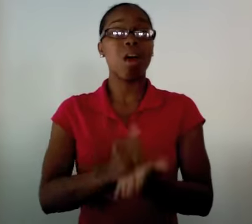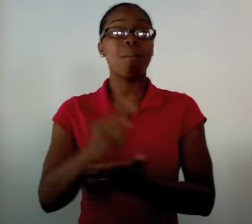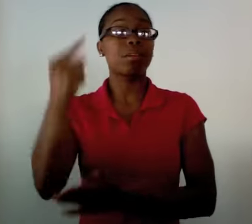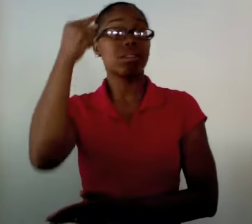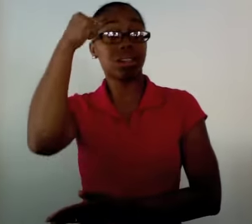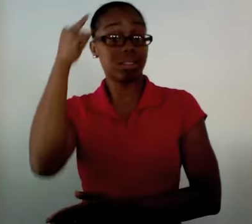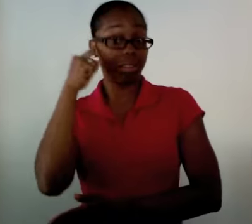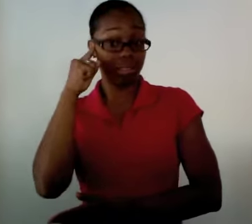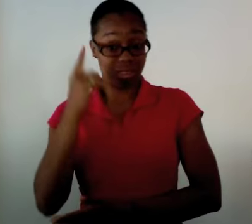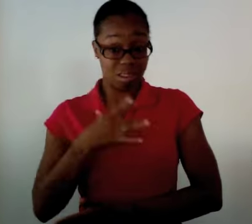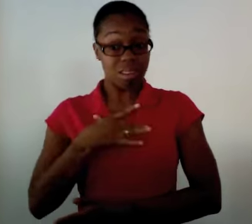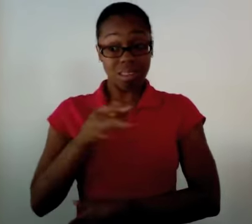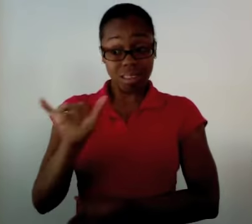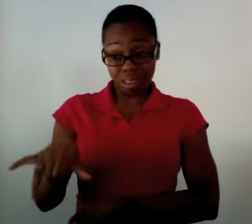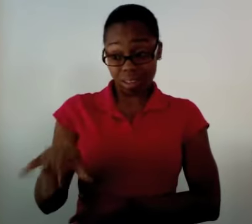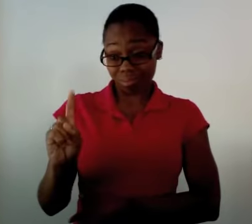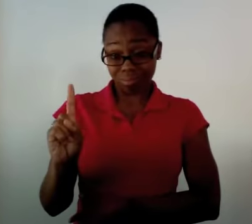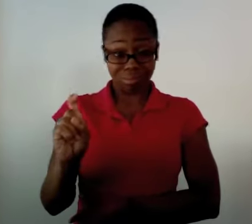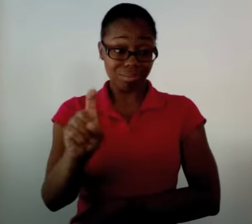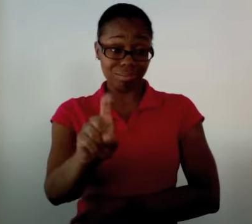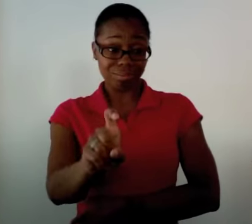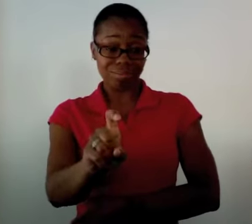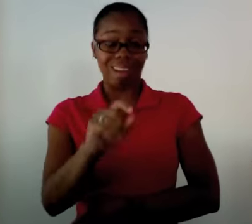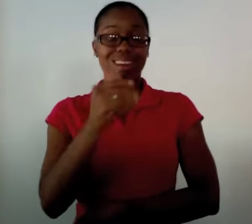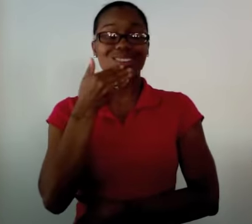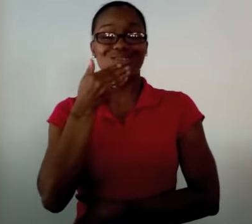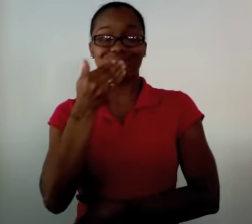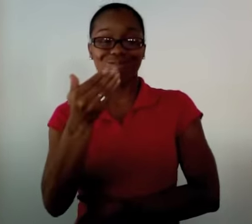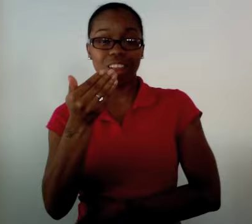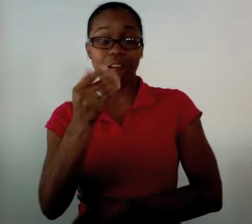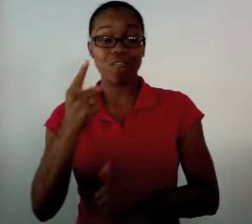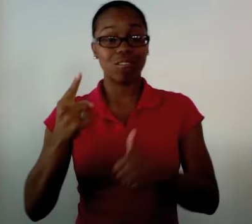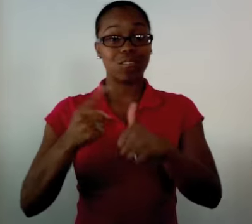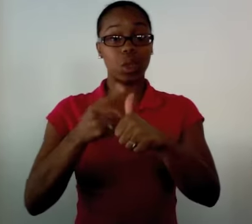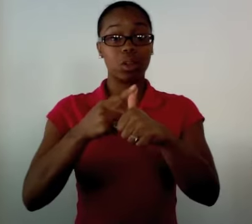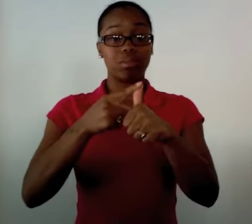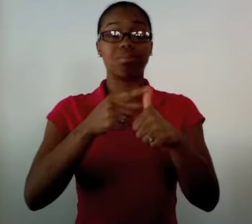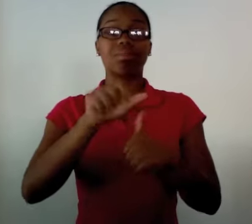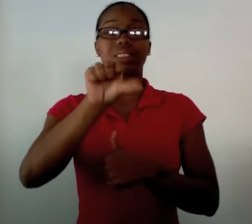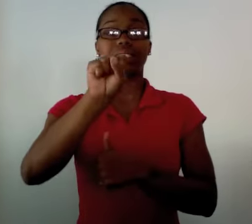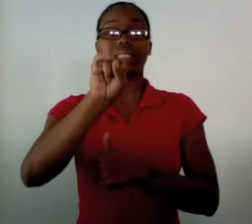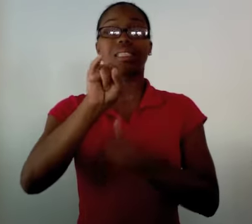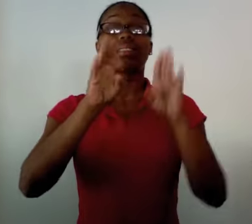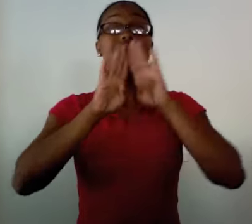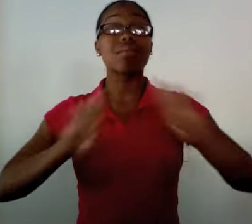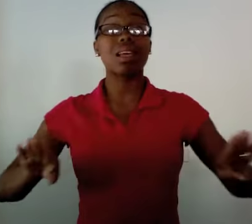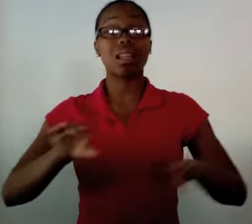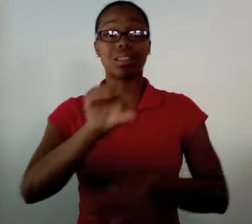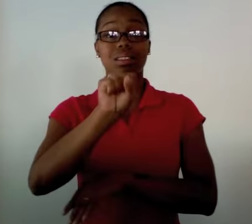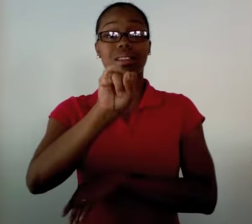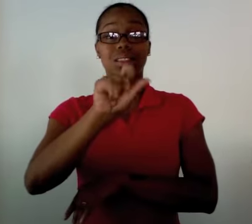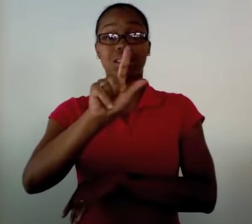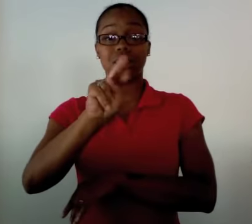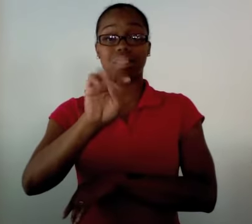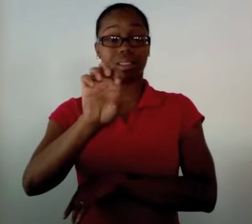that? Good. The first one is silence. Just 3 minutes a day of silence is a